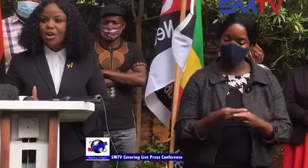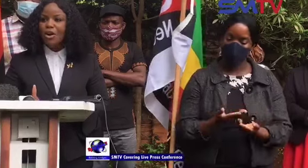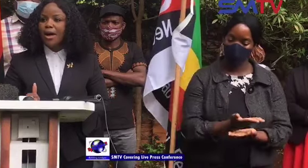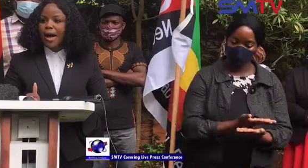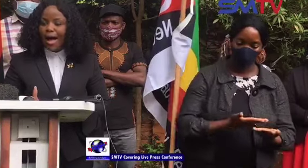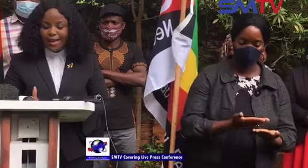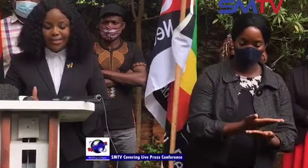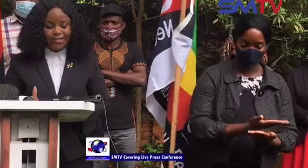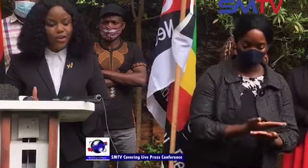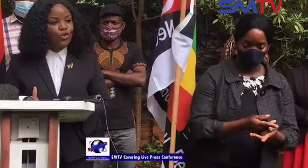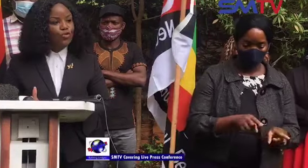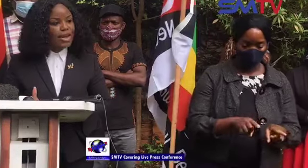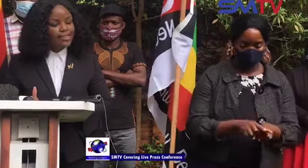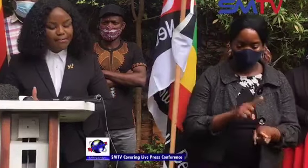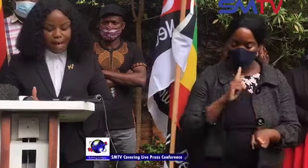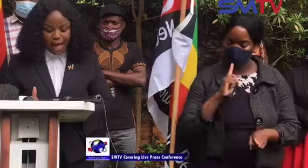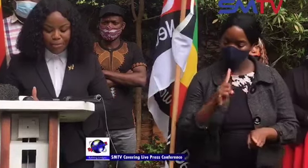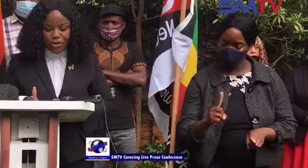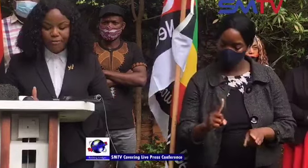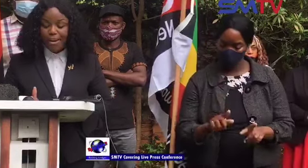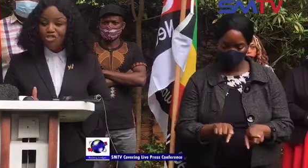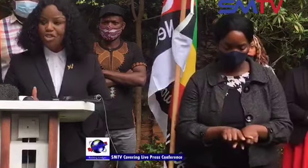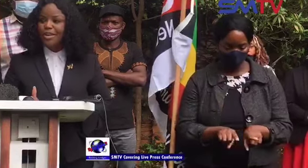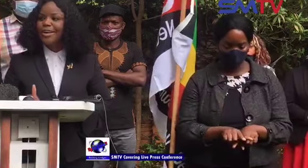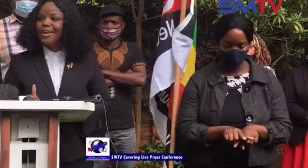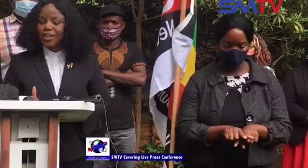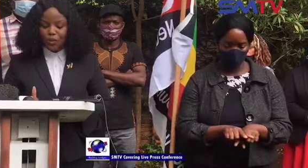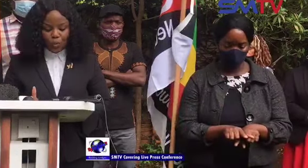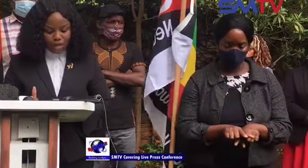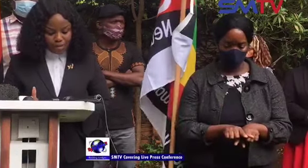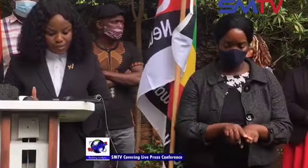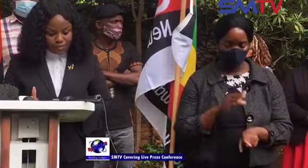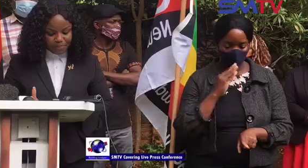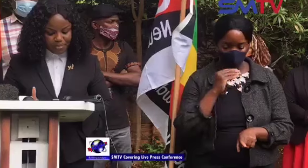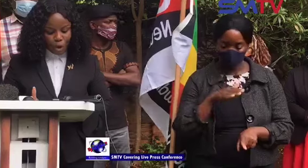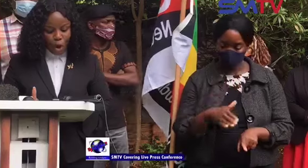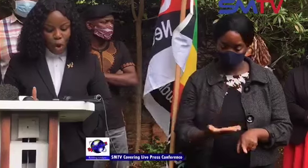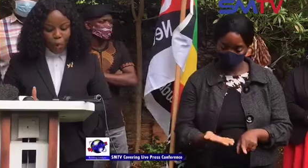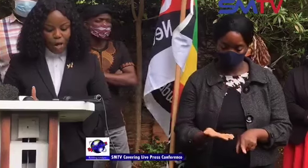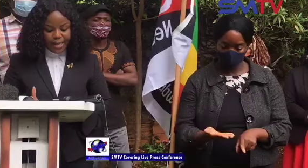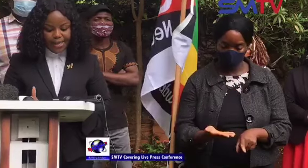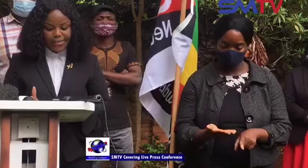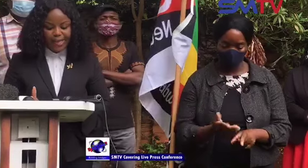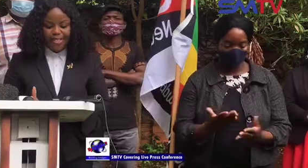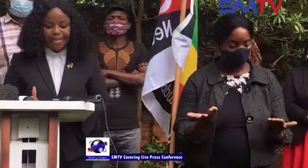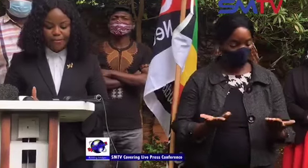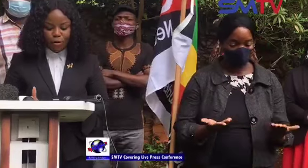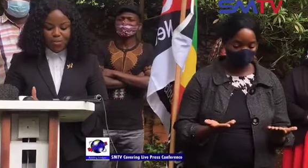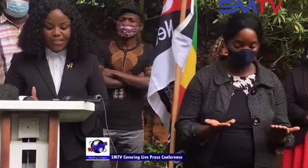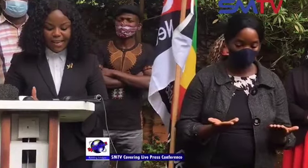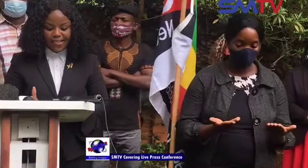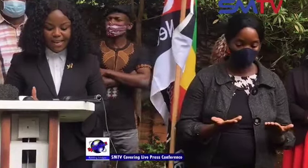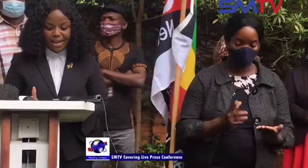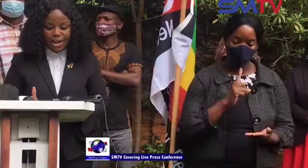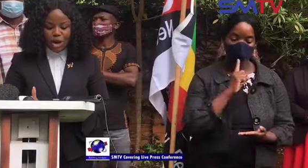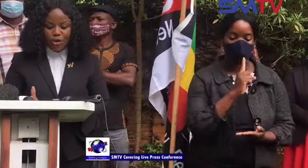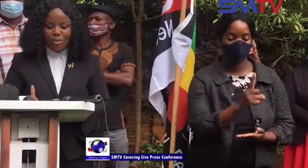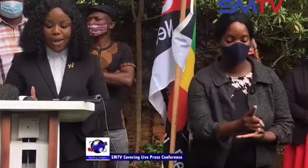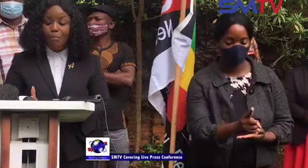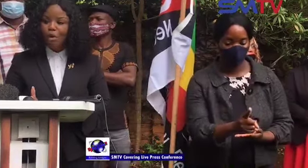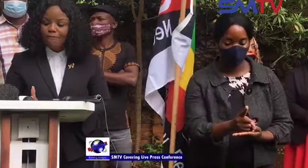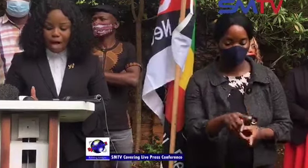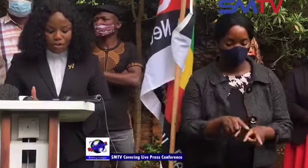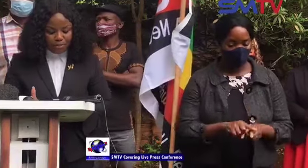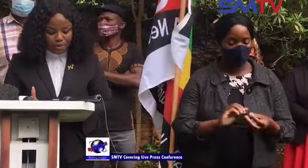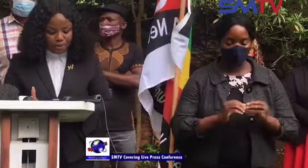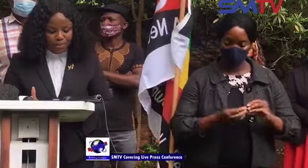second highest rate of hyperinflation in the world. Workers and the informal sector